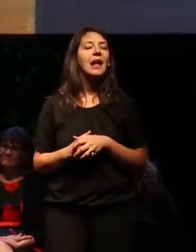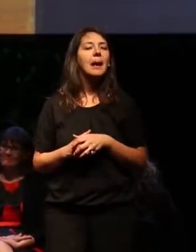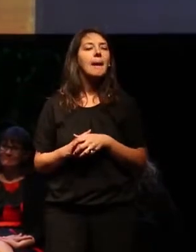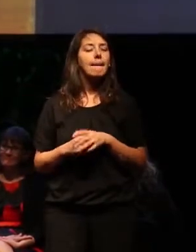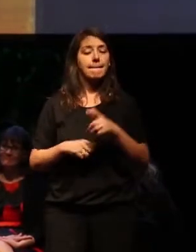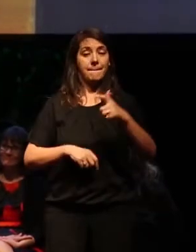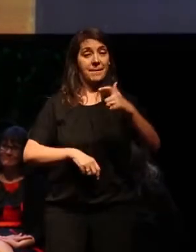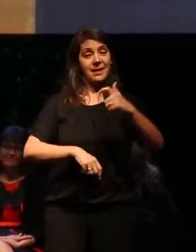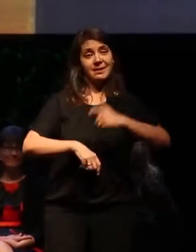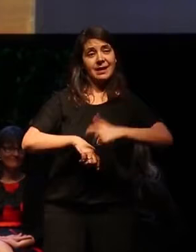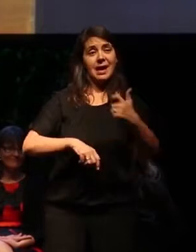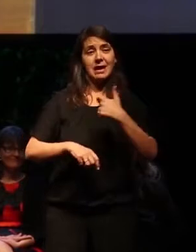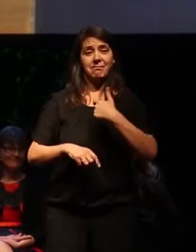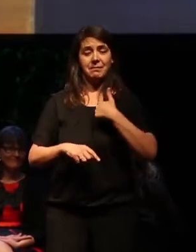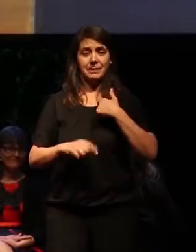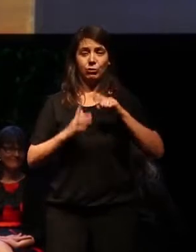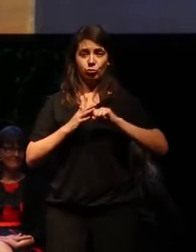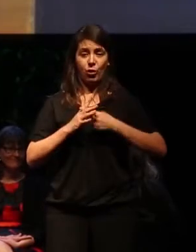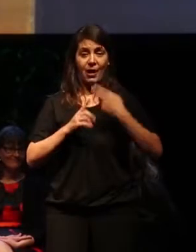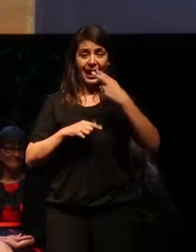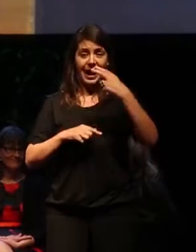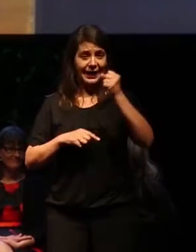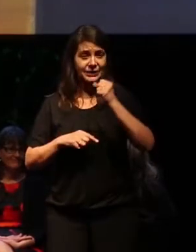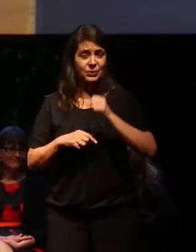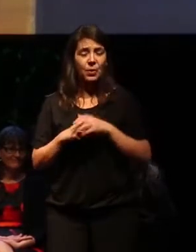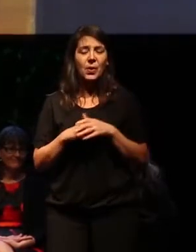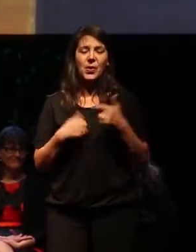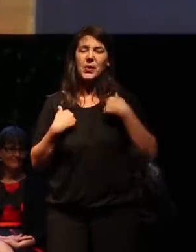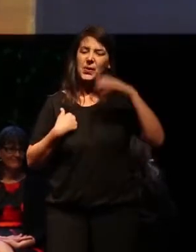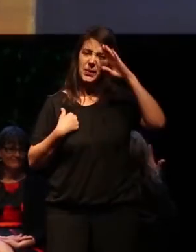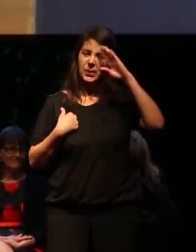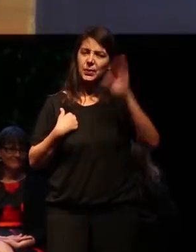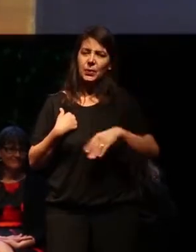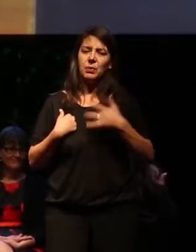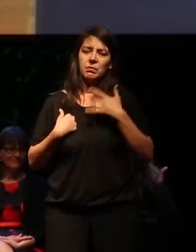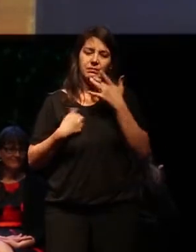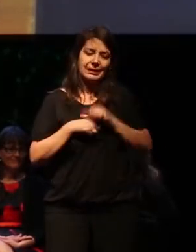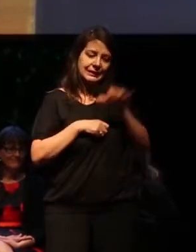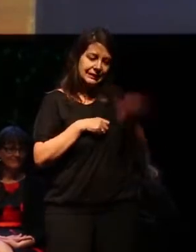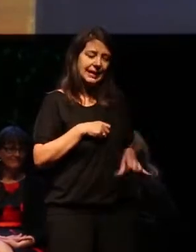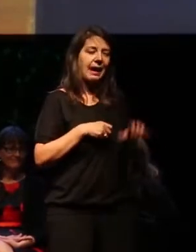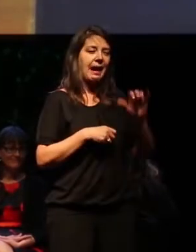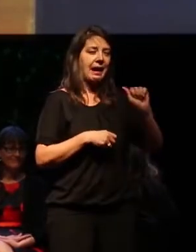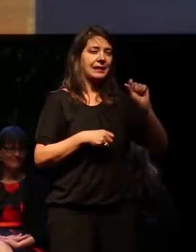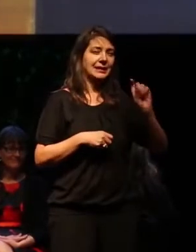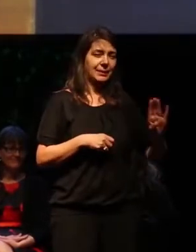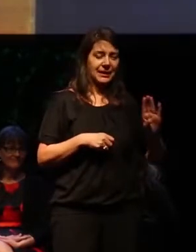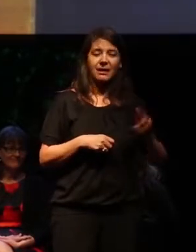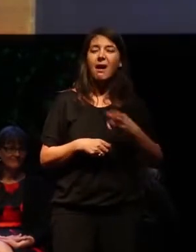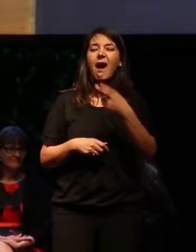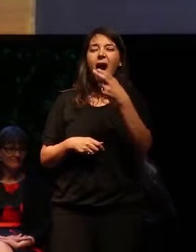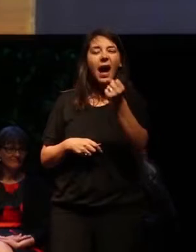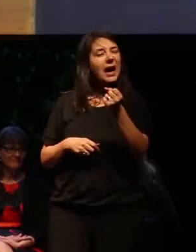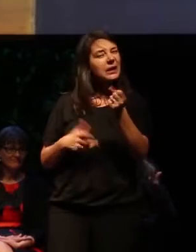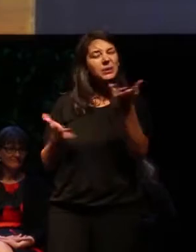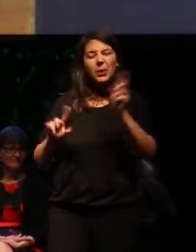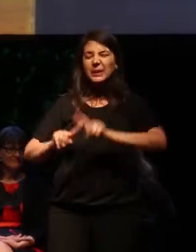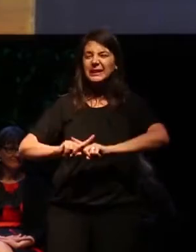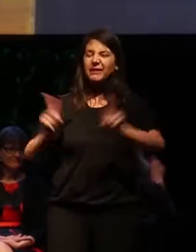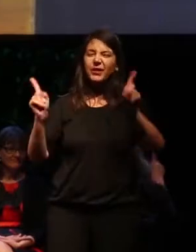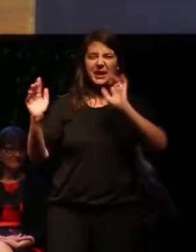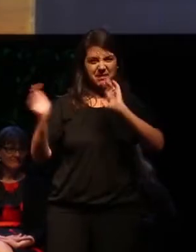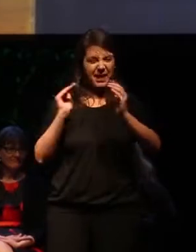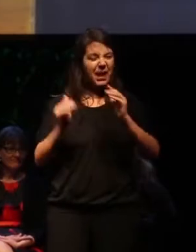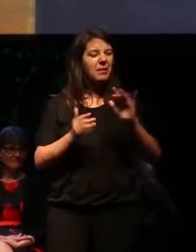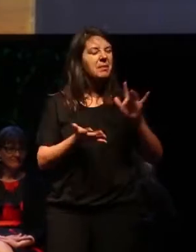When it was time for me to start high school, I already knew I wanted to stay at ASDB. High school was way different than middle